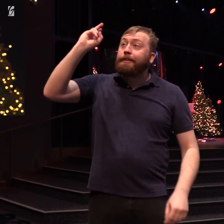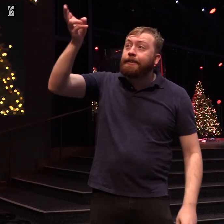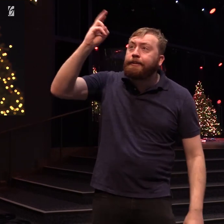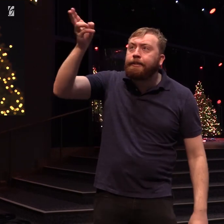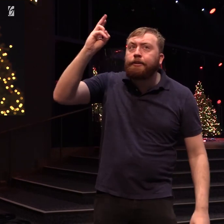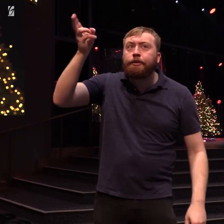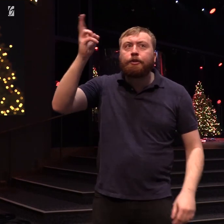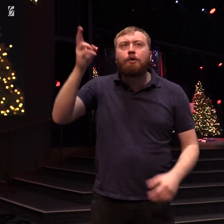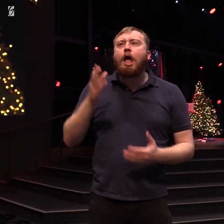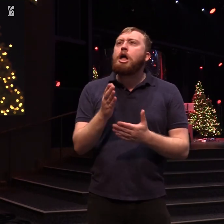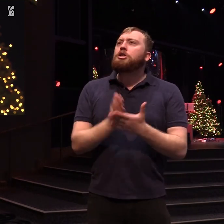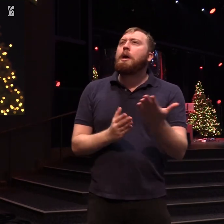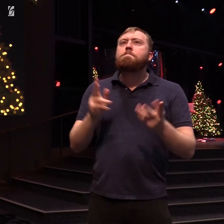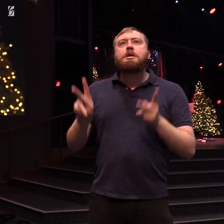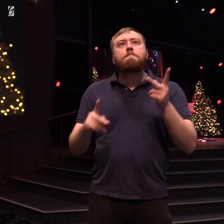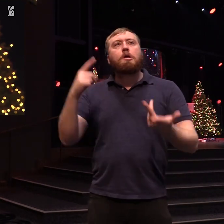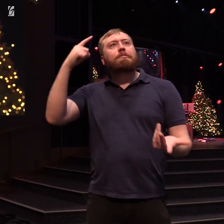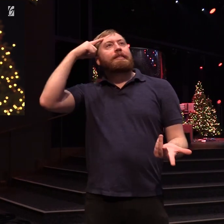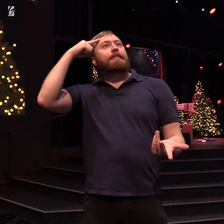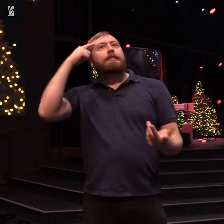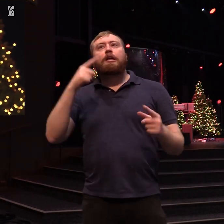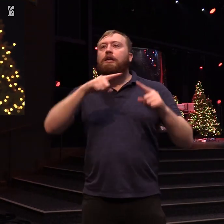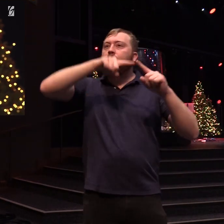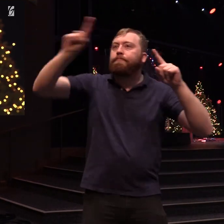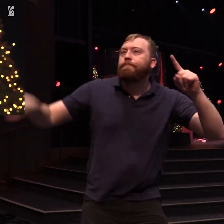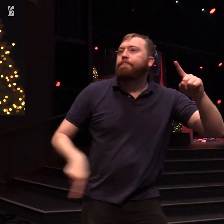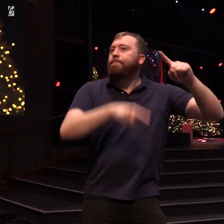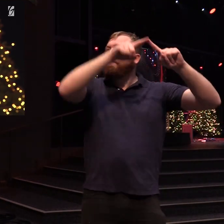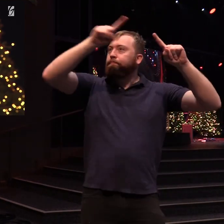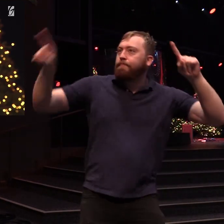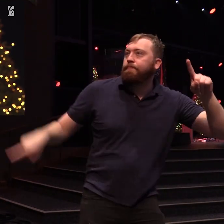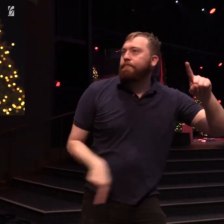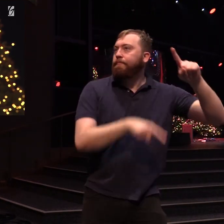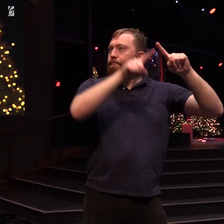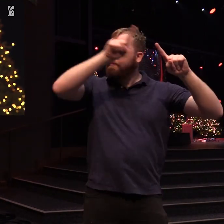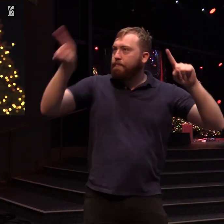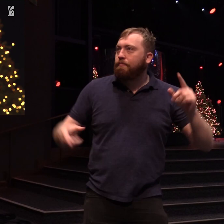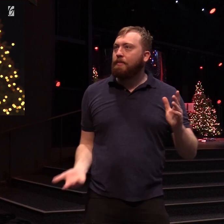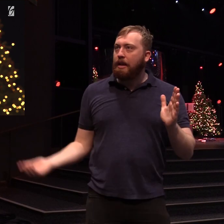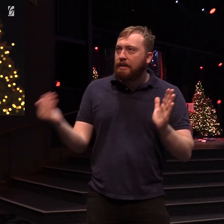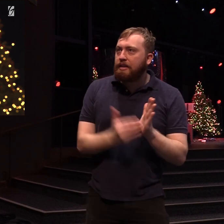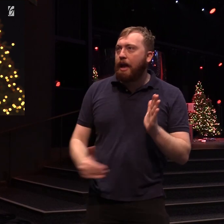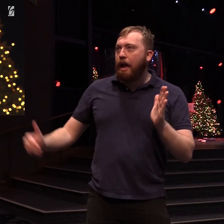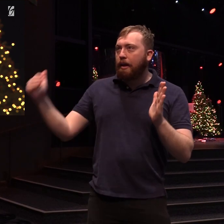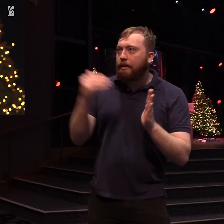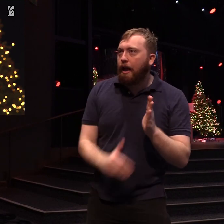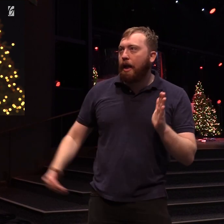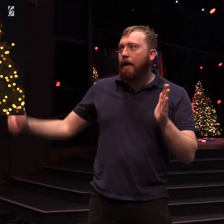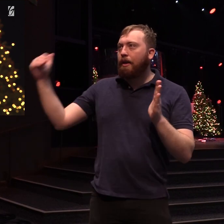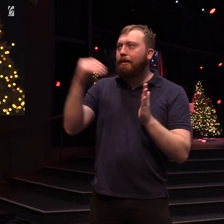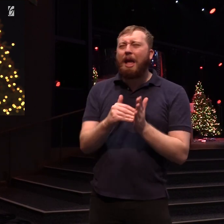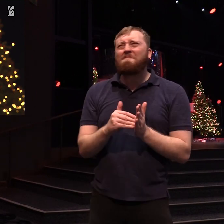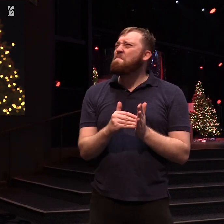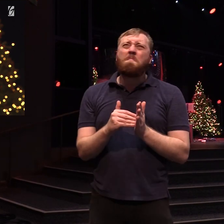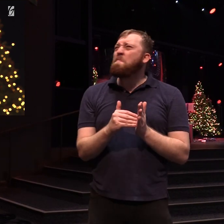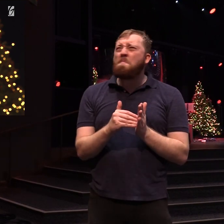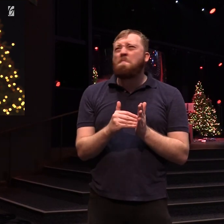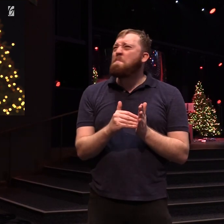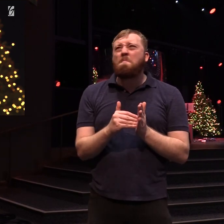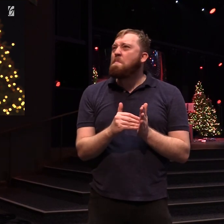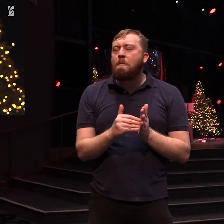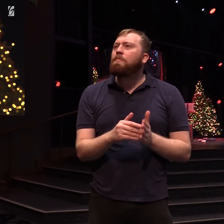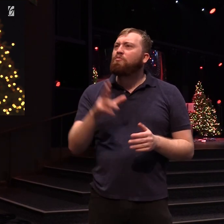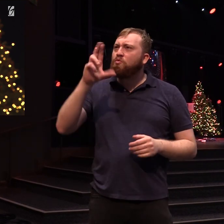suggested, a repeating cycle, an endless circle of incarnation and reincarnation, but rather it is a